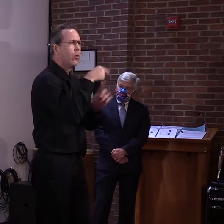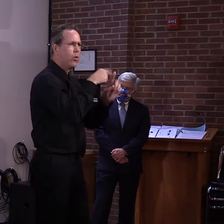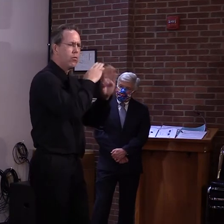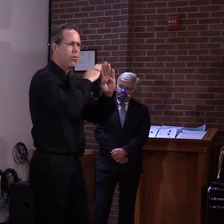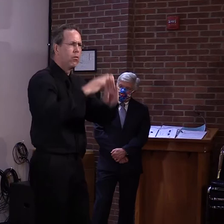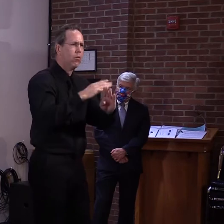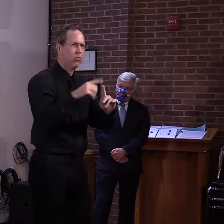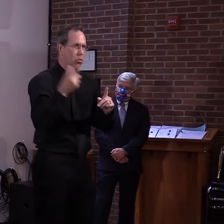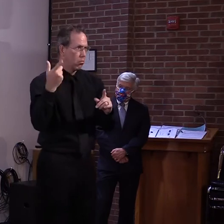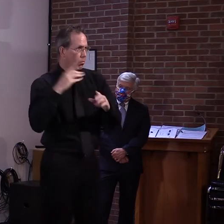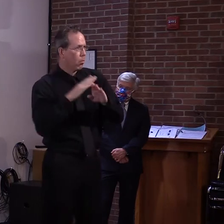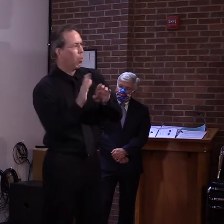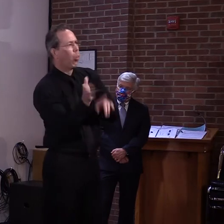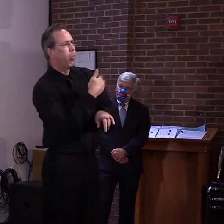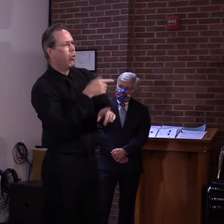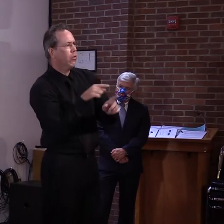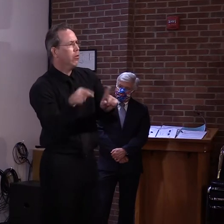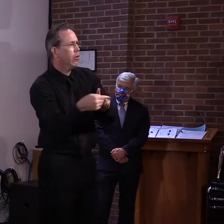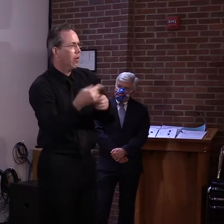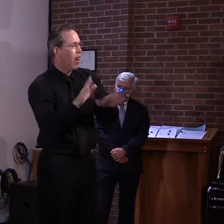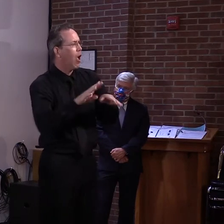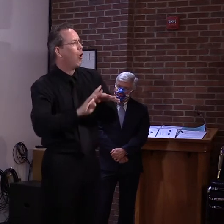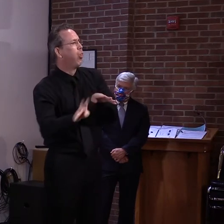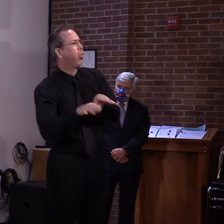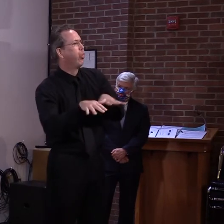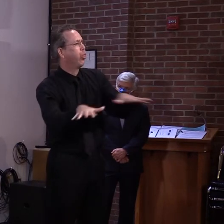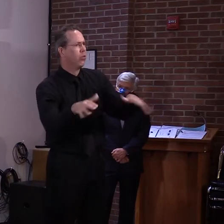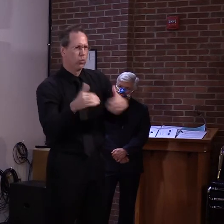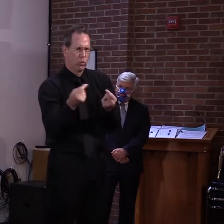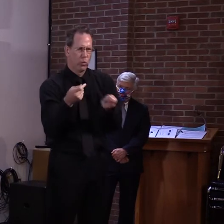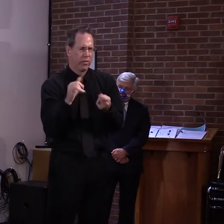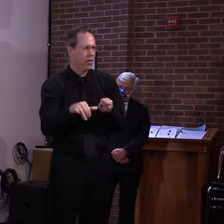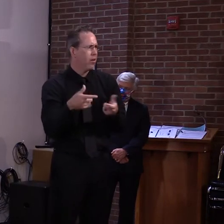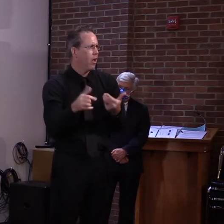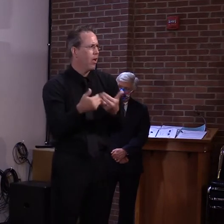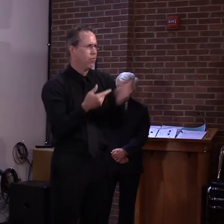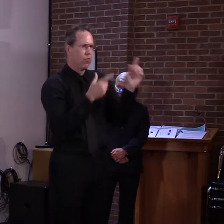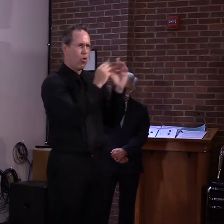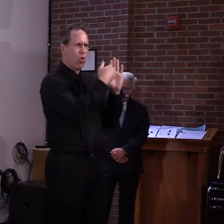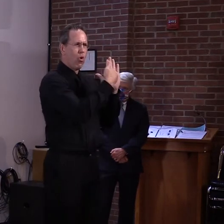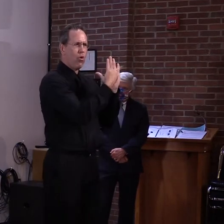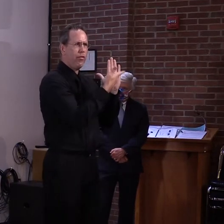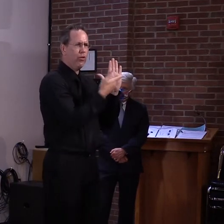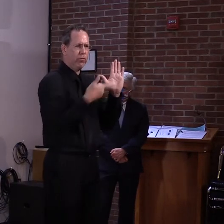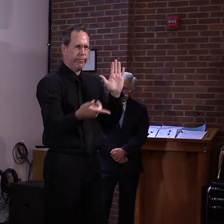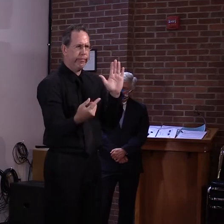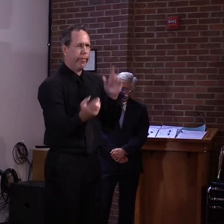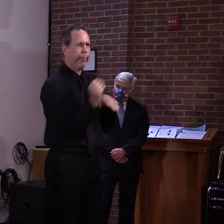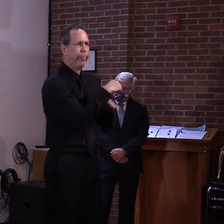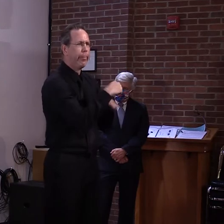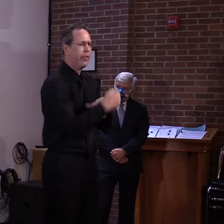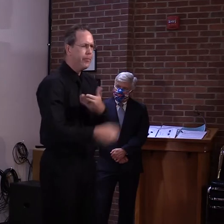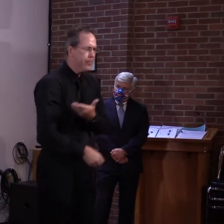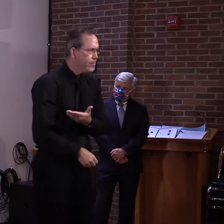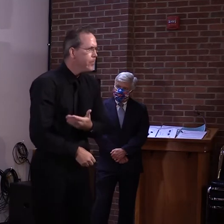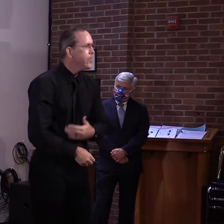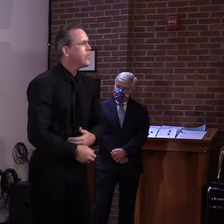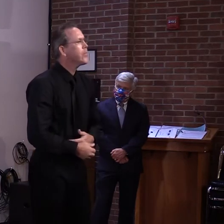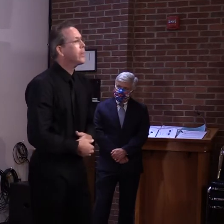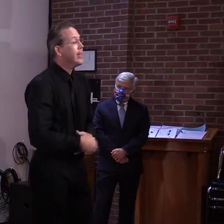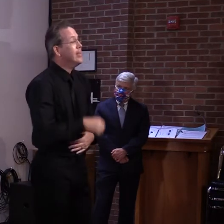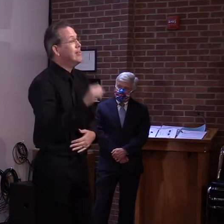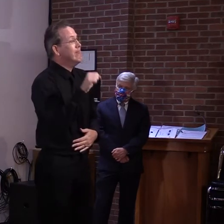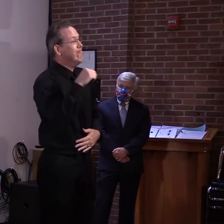the amount of these storms, the catastrophic nature of these storms has led to overwhelming some of